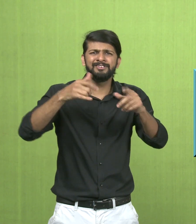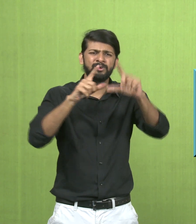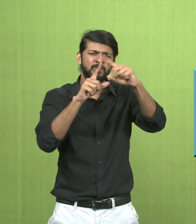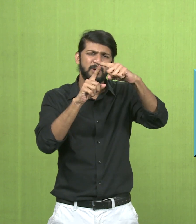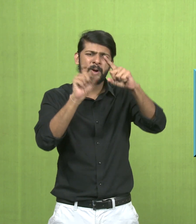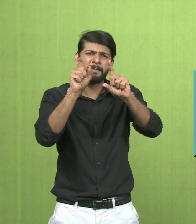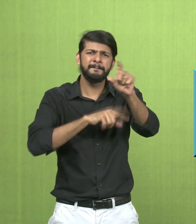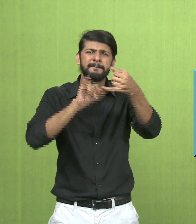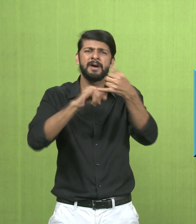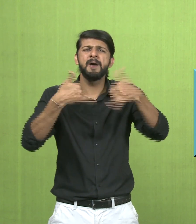places.